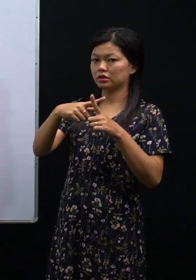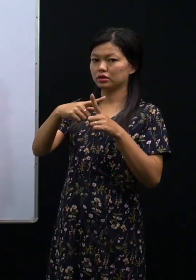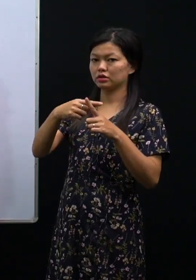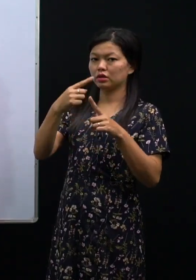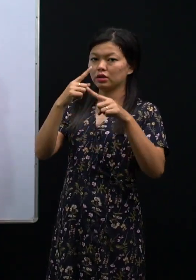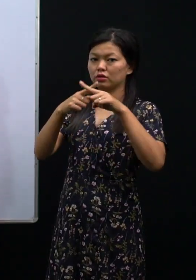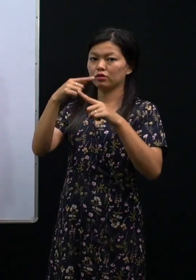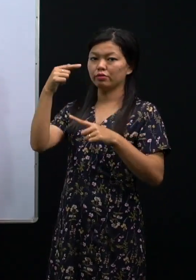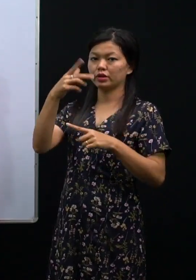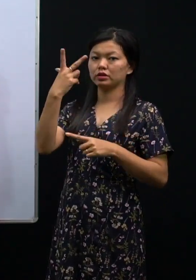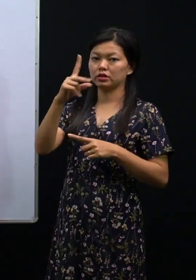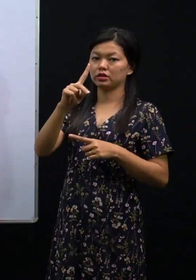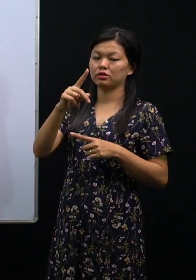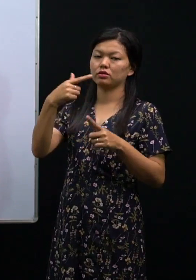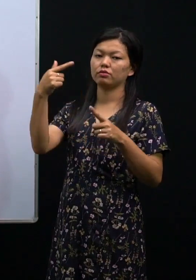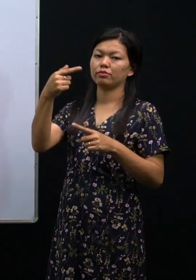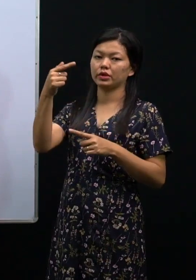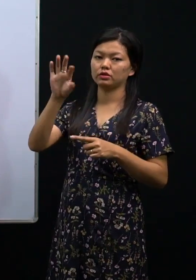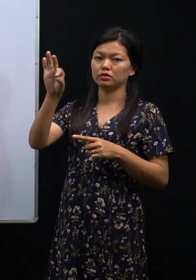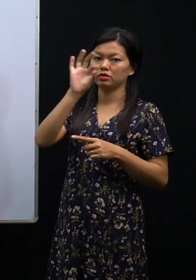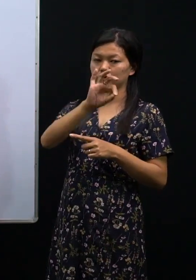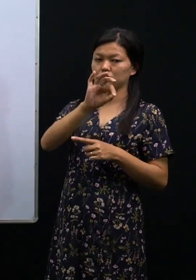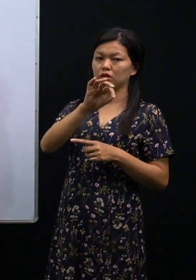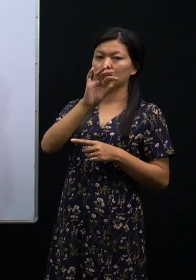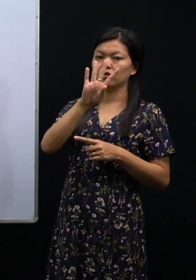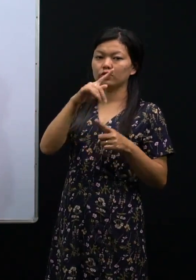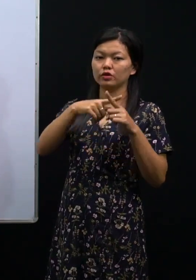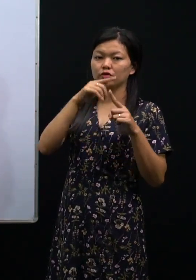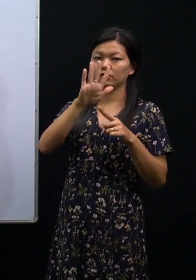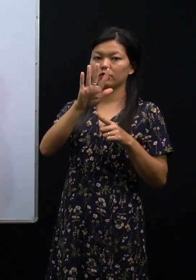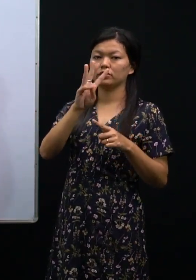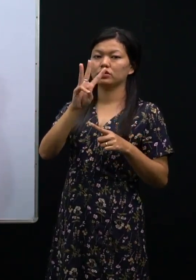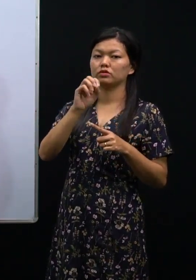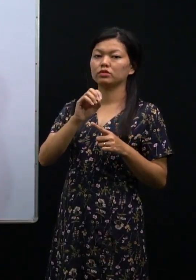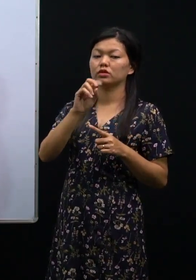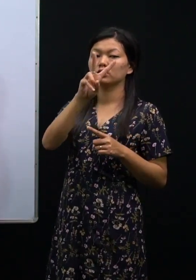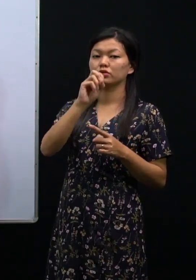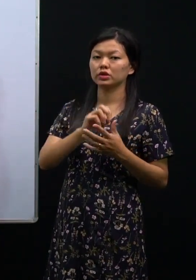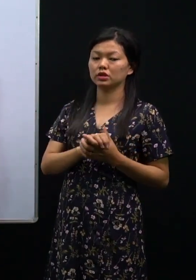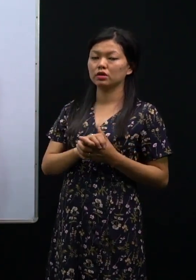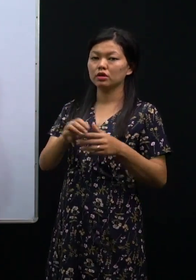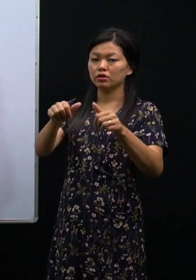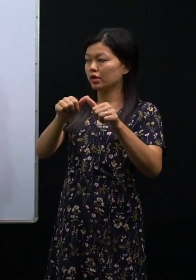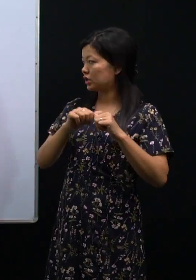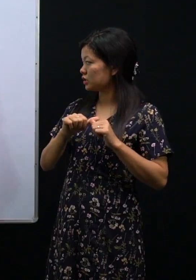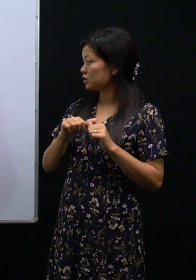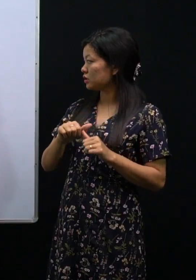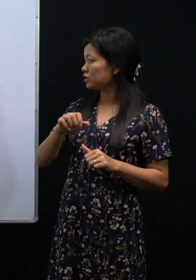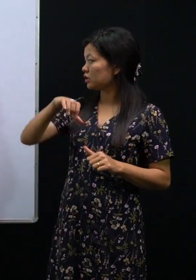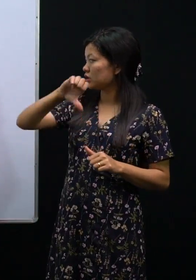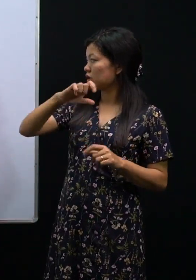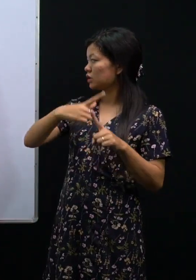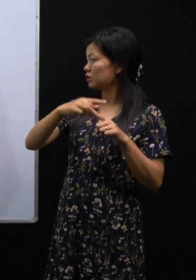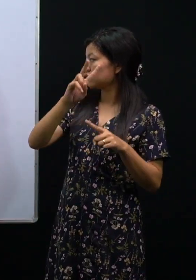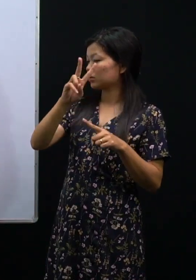minus, minus. 4 fives are 20. This is the way you can get these answers. This is also product using